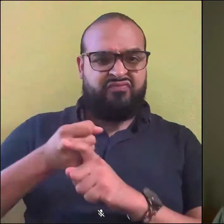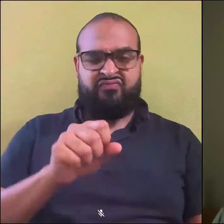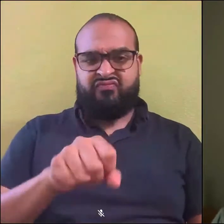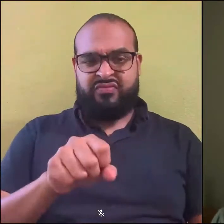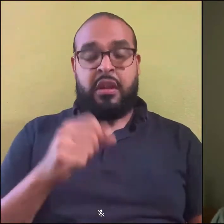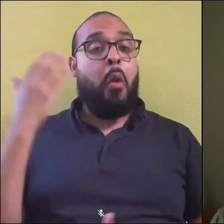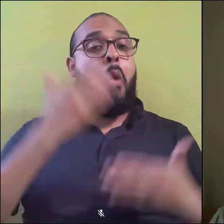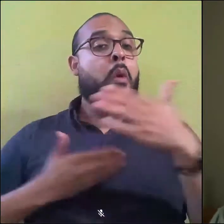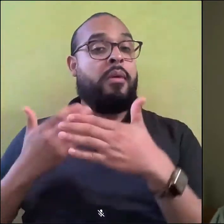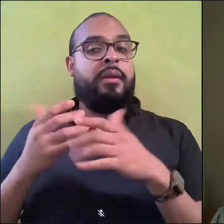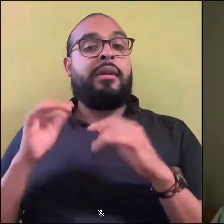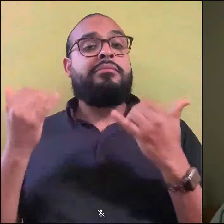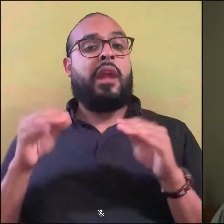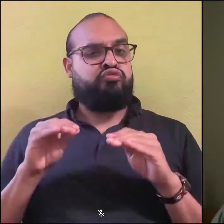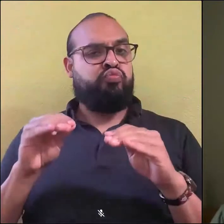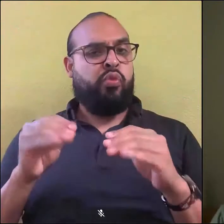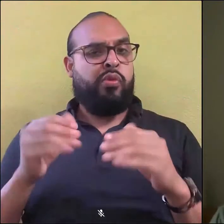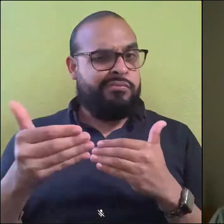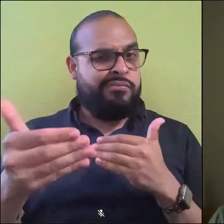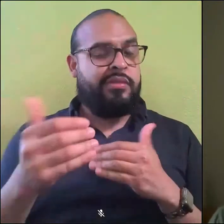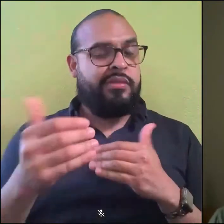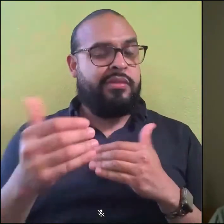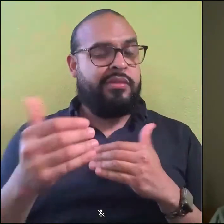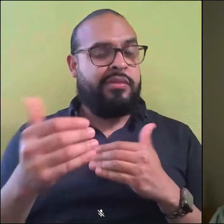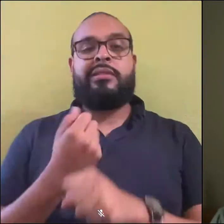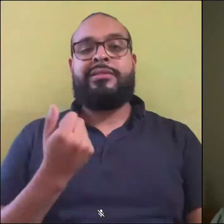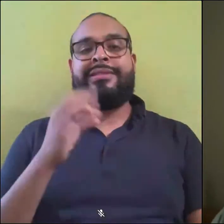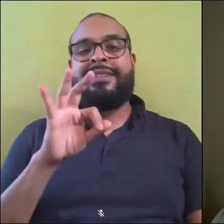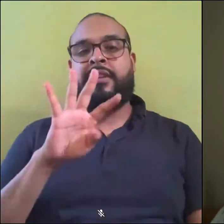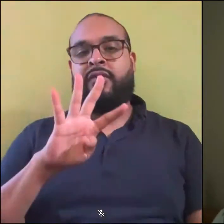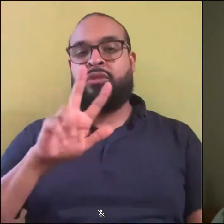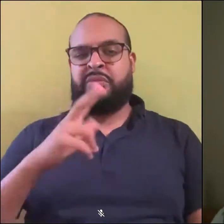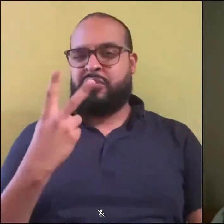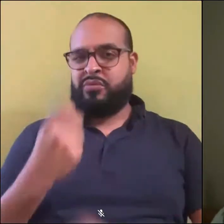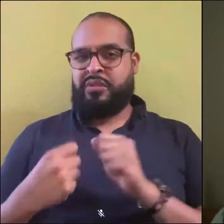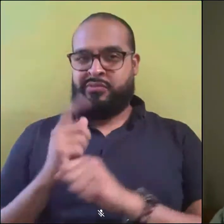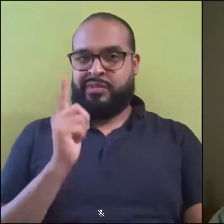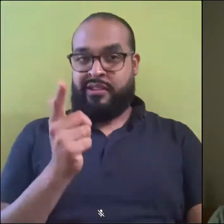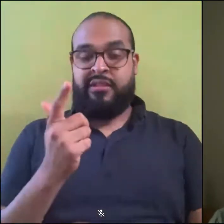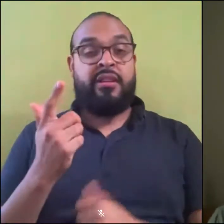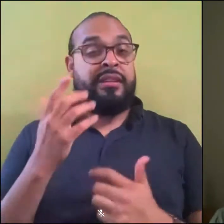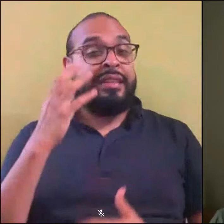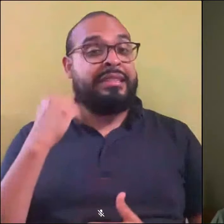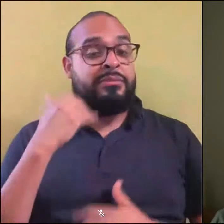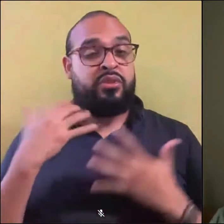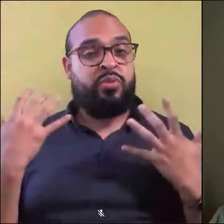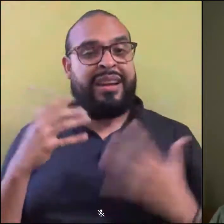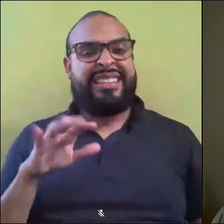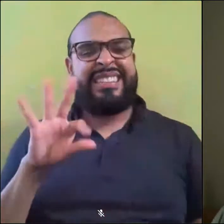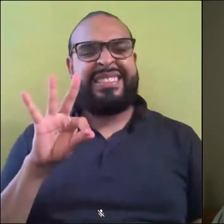1943. In 1943, in Bengal, we have the Bengal famine. 3 million